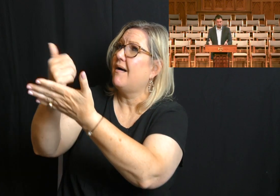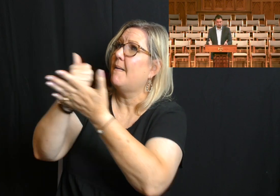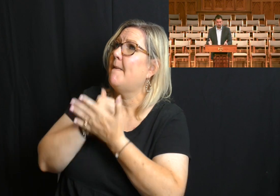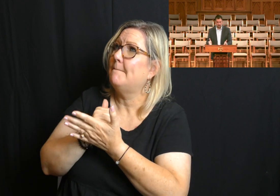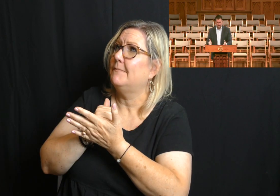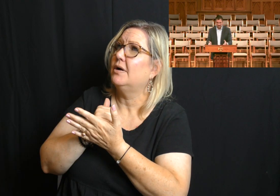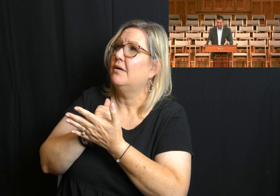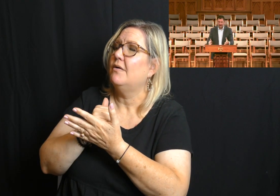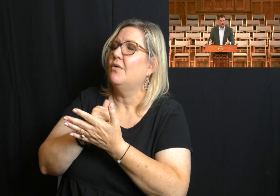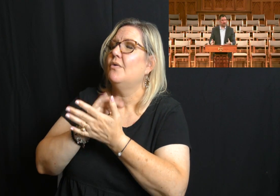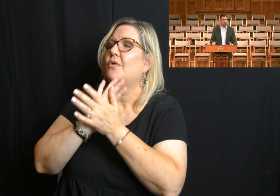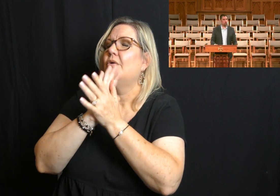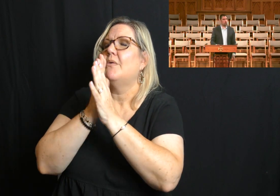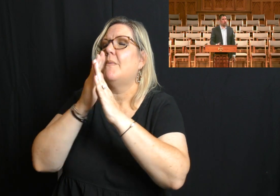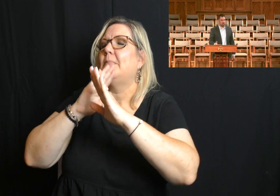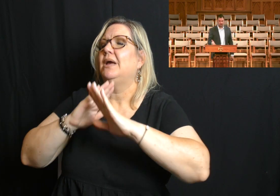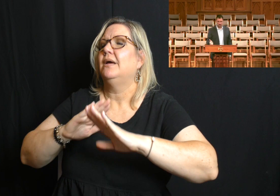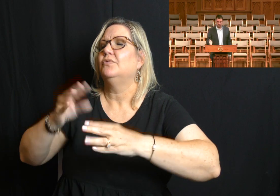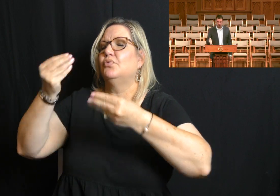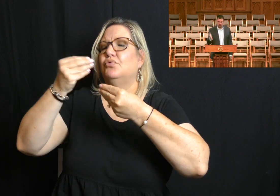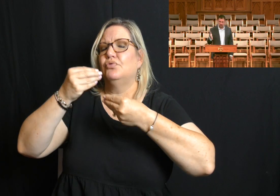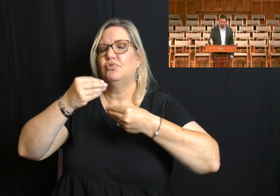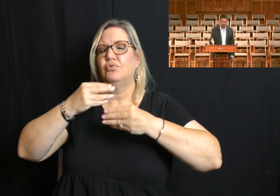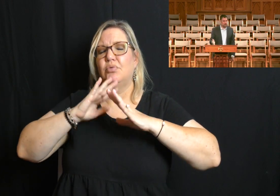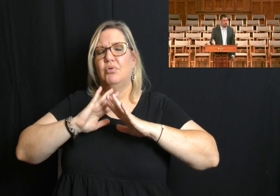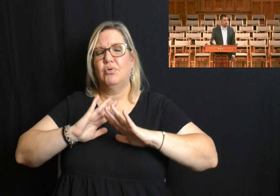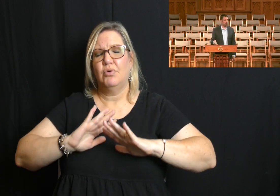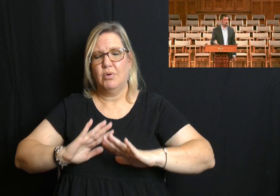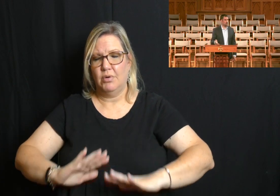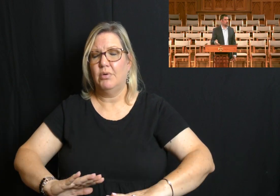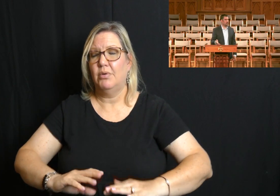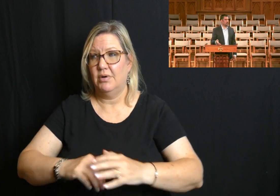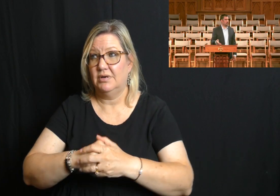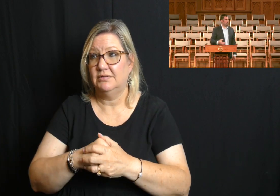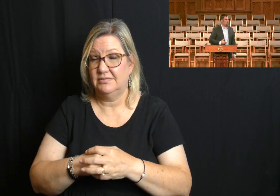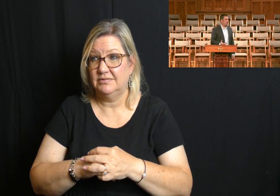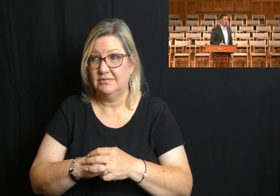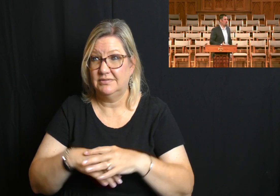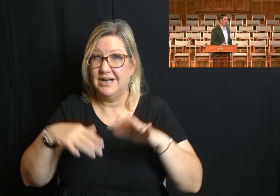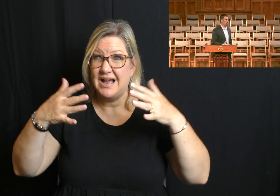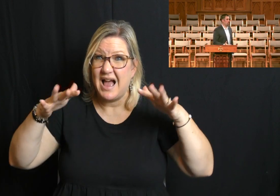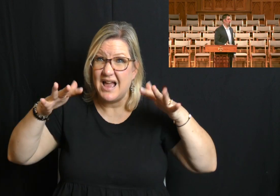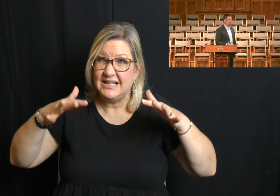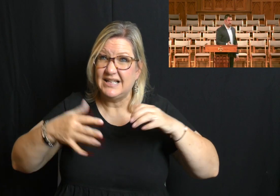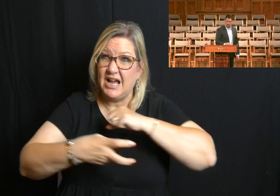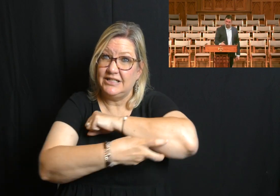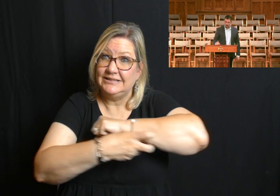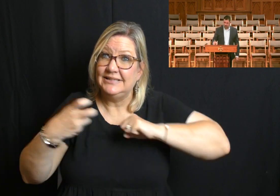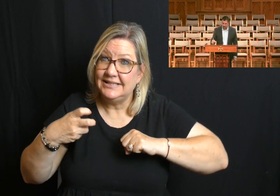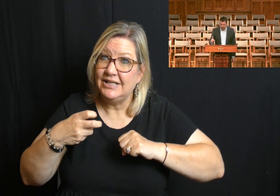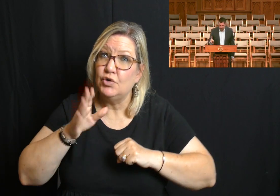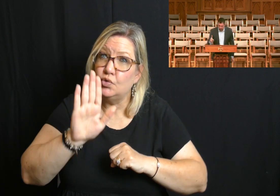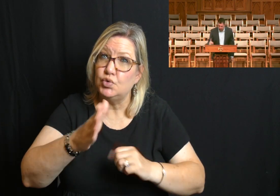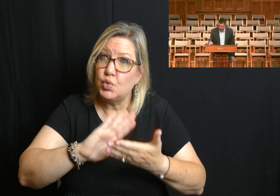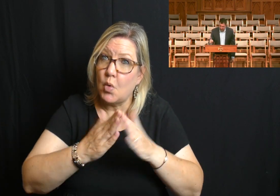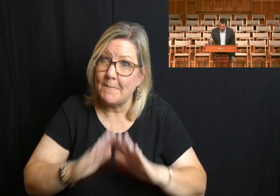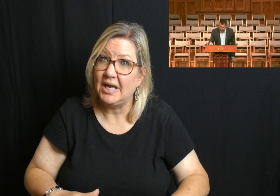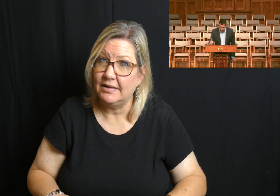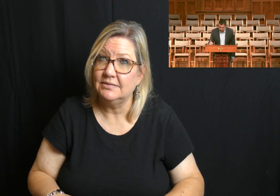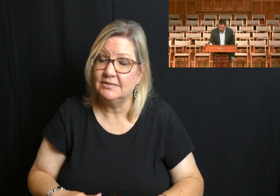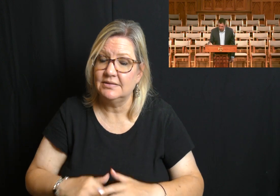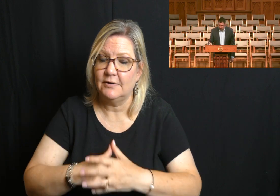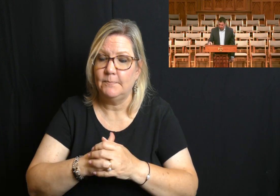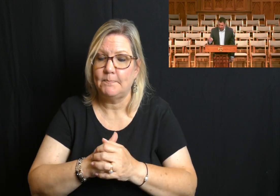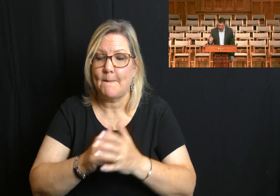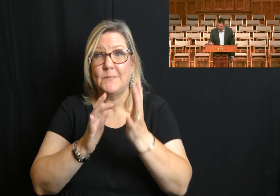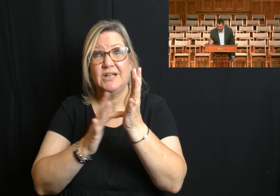storm. Anxiety will rob us of our inner peace. It will rob us of our inner peace. Jesus says like this, peace I leave